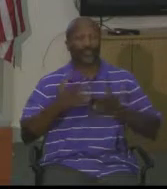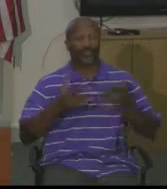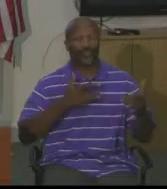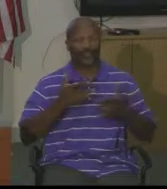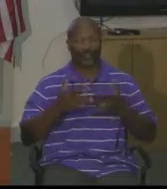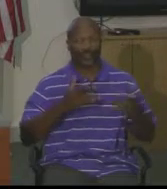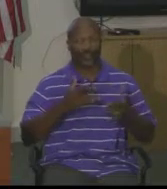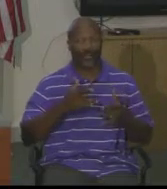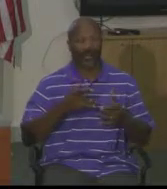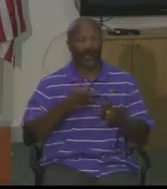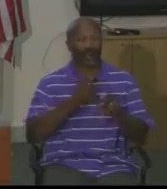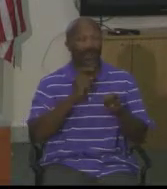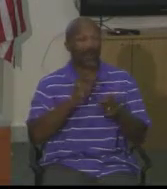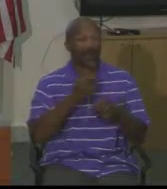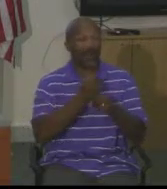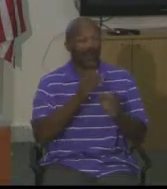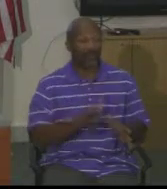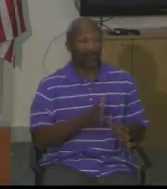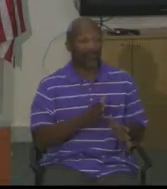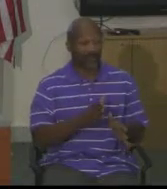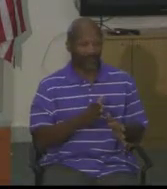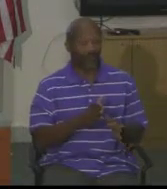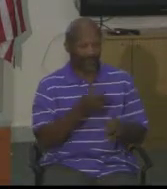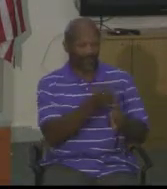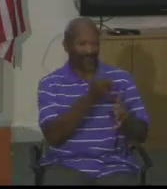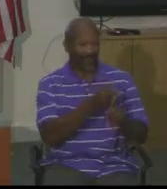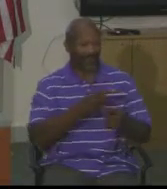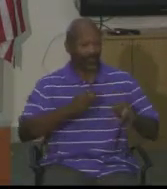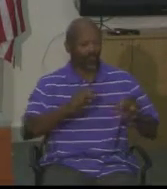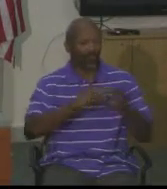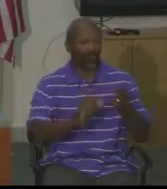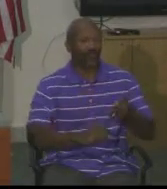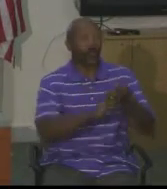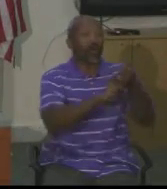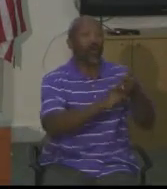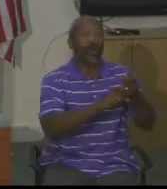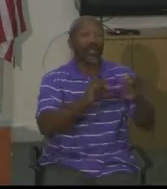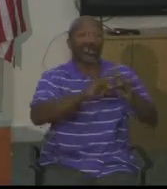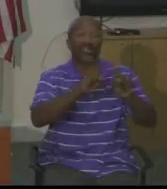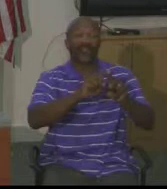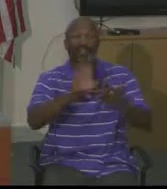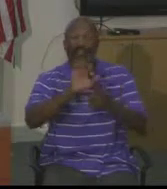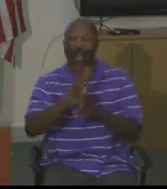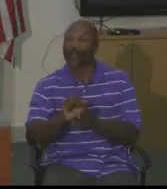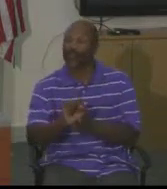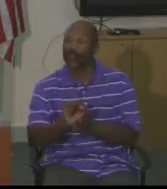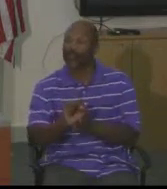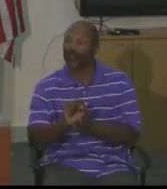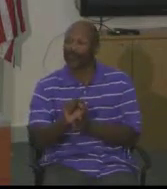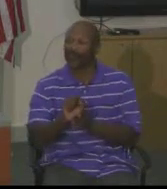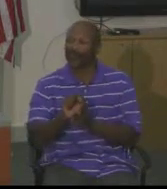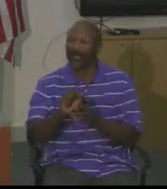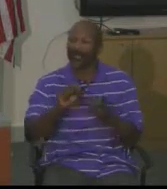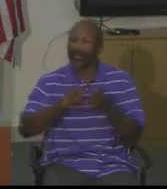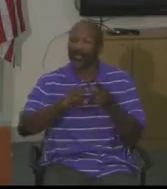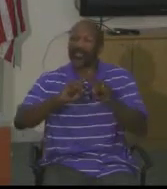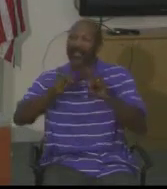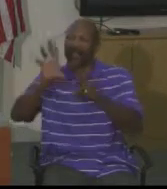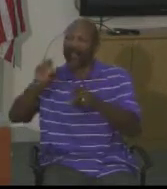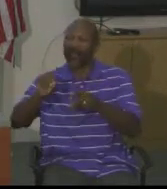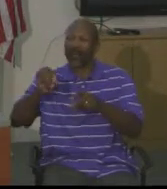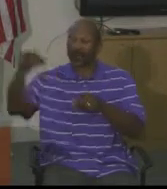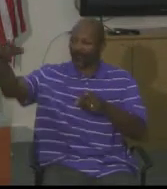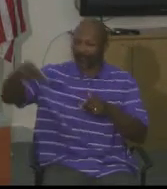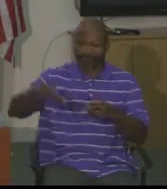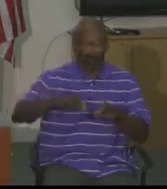concern by manufacturers when they were trying to support different cards from different